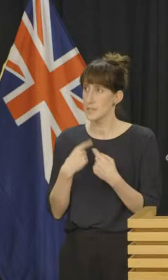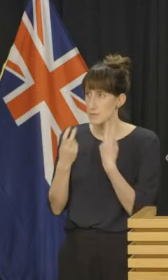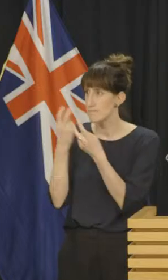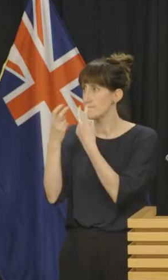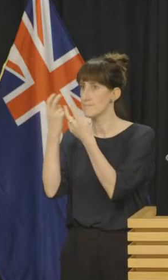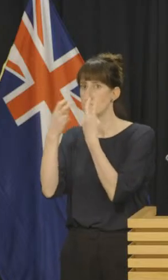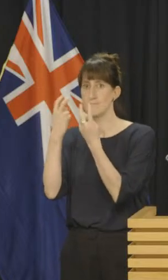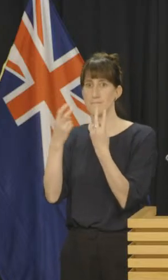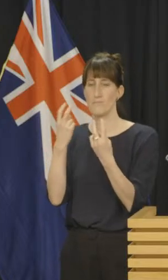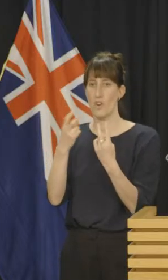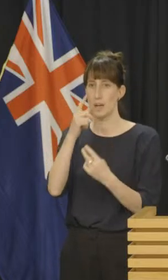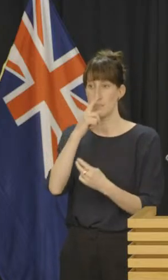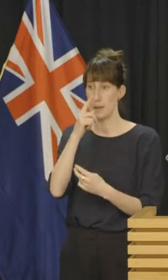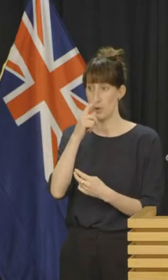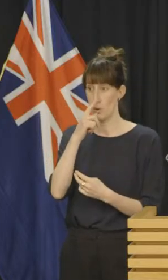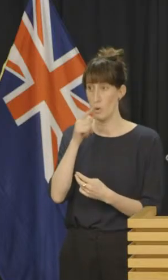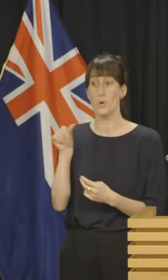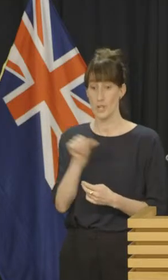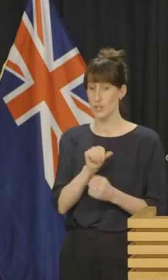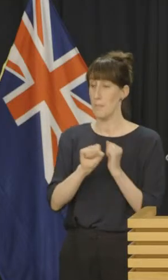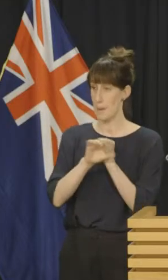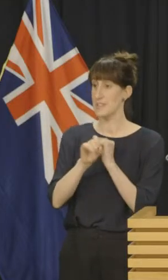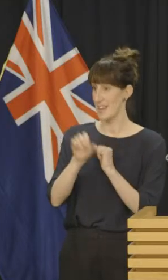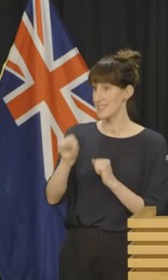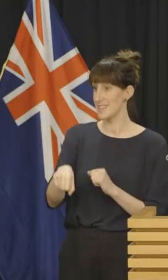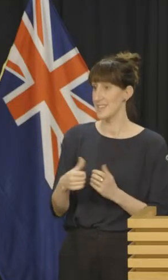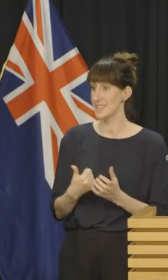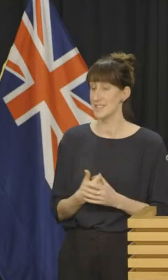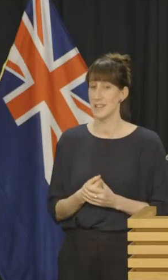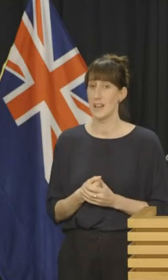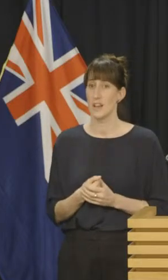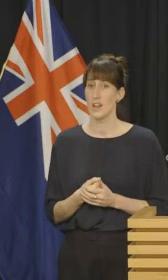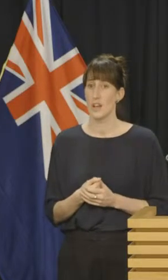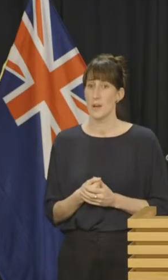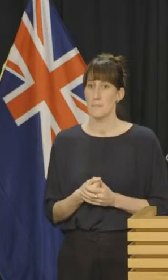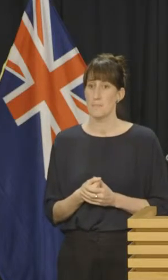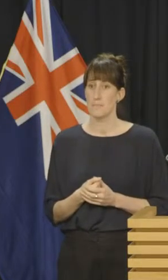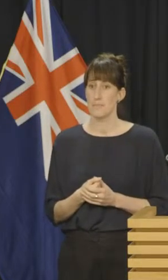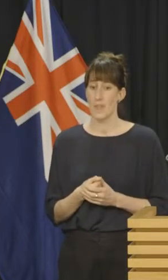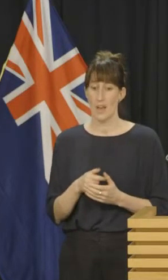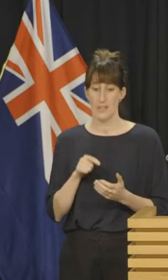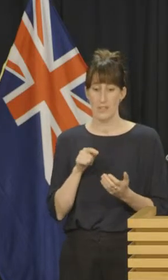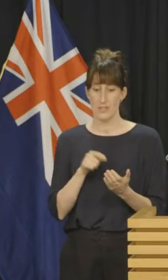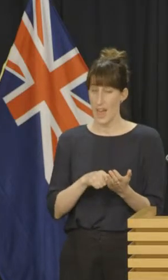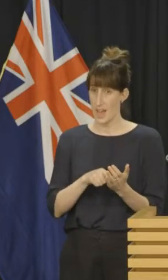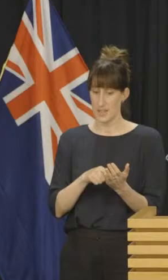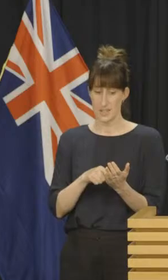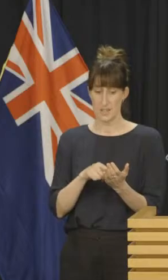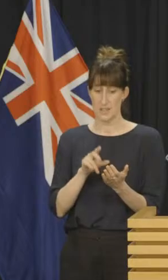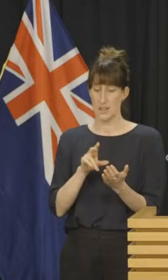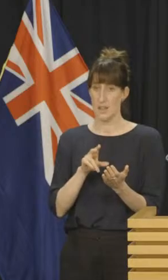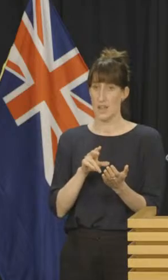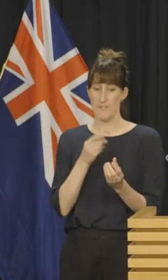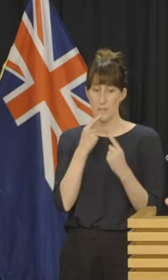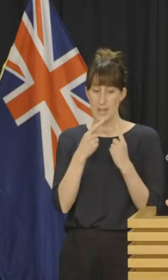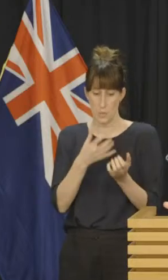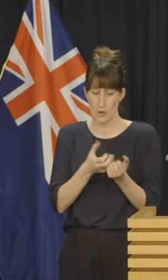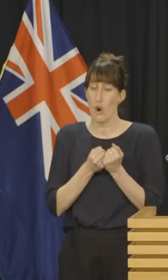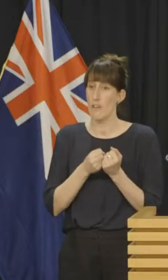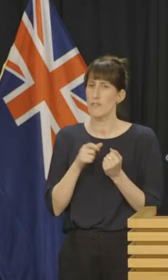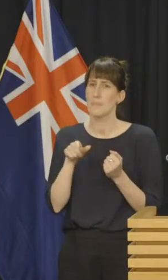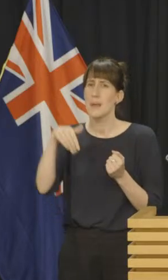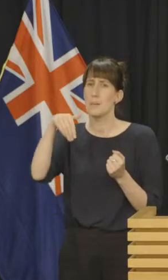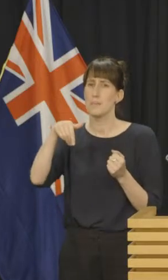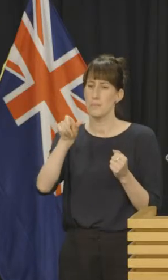up from the investigation we were doing on the person who flew to South Korea. It proved valuable, and it proved